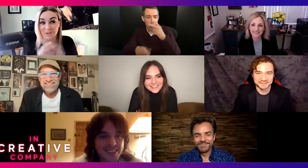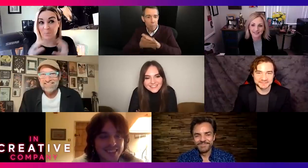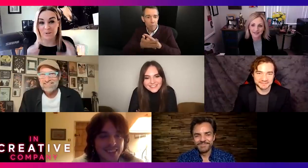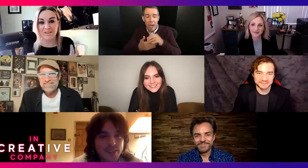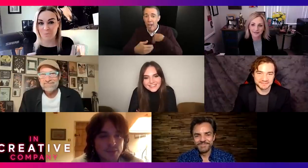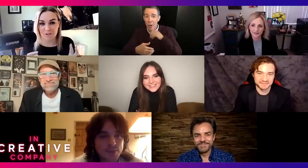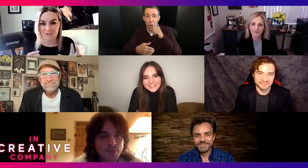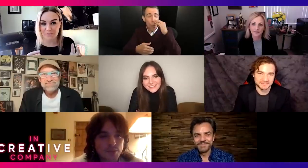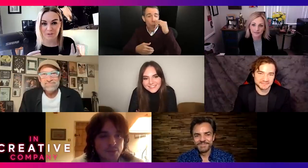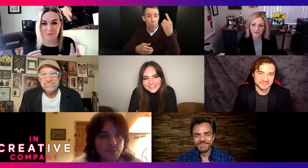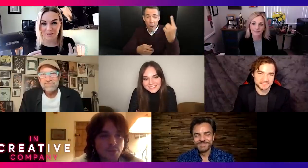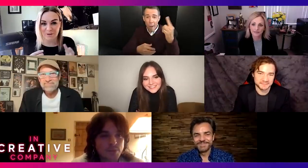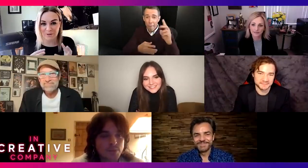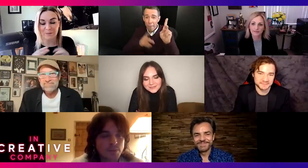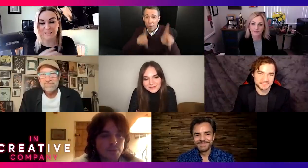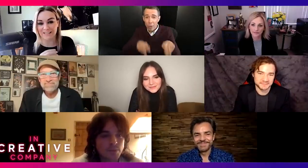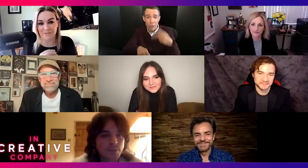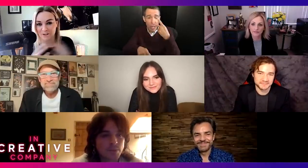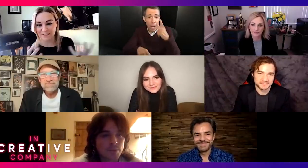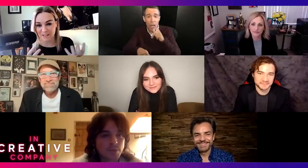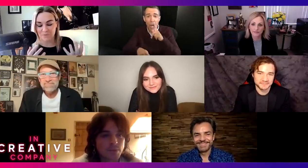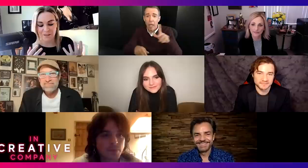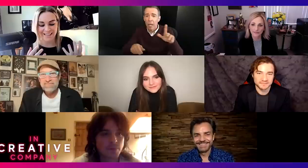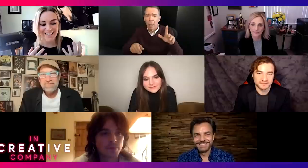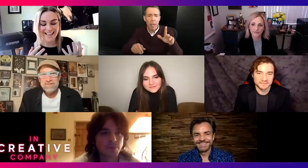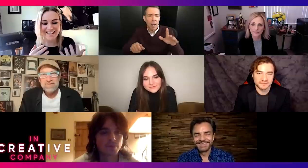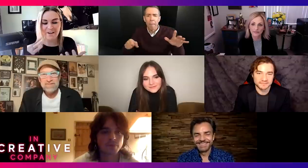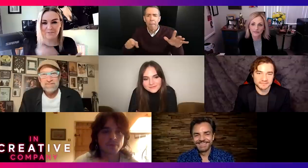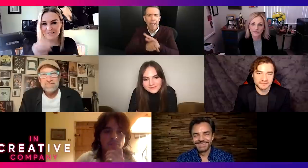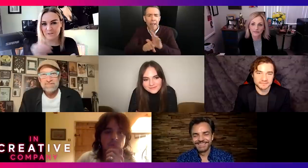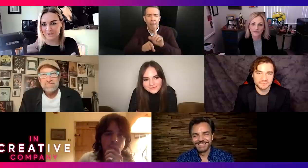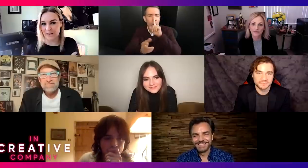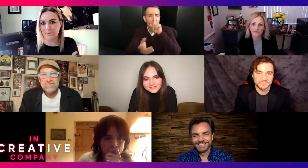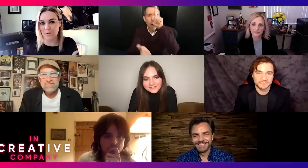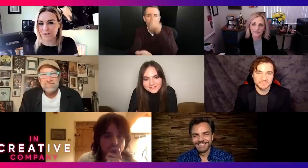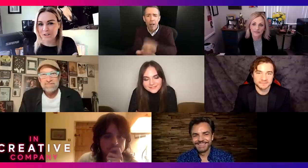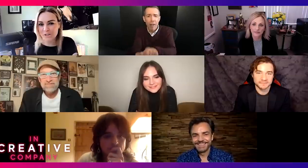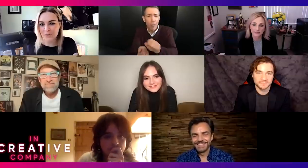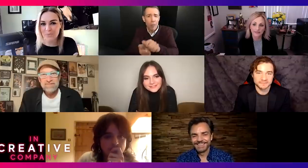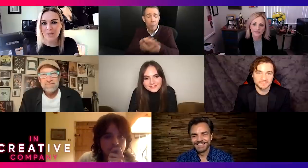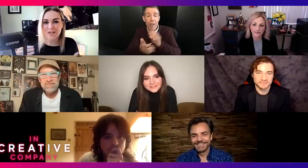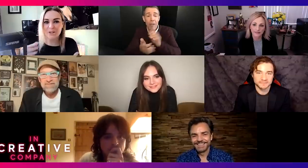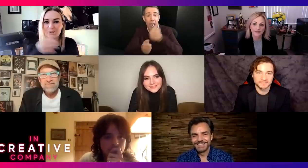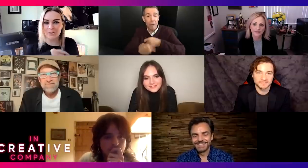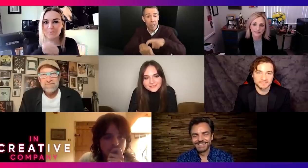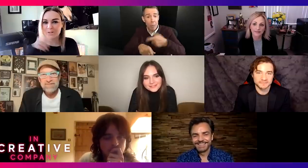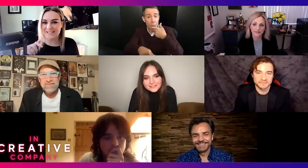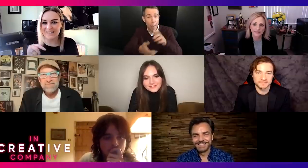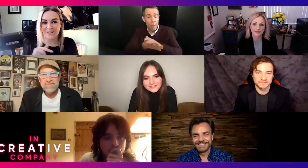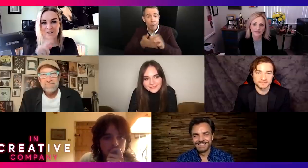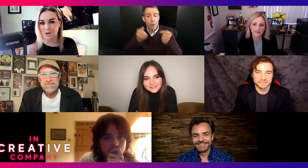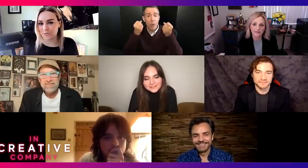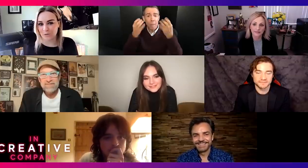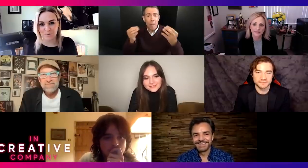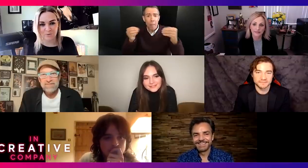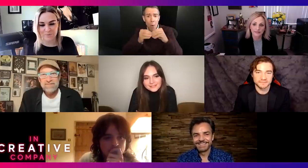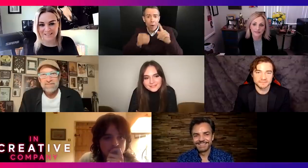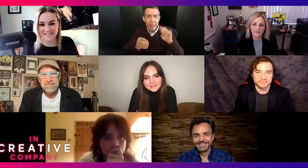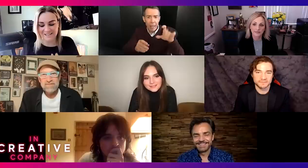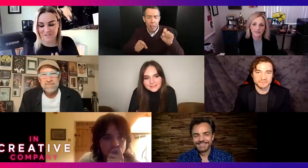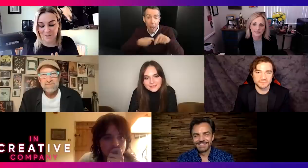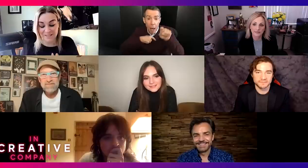don't know a single person that's watched this film and not completely fallen in love with it. And every single time you watch this film, there's so many more details in all of